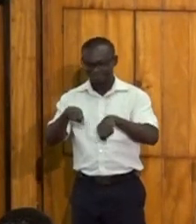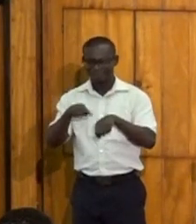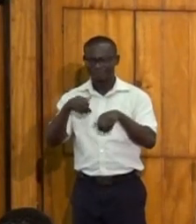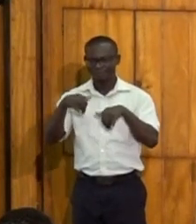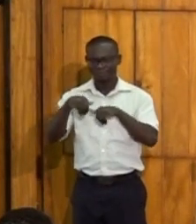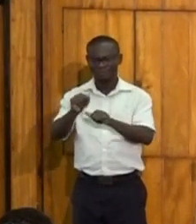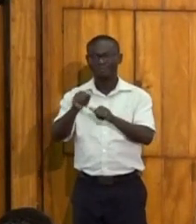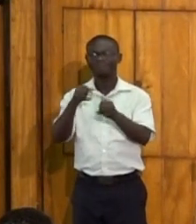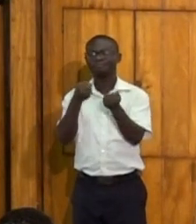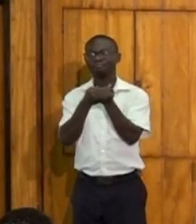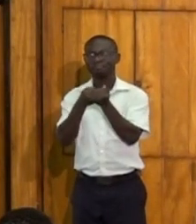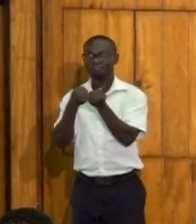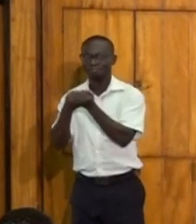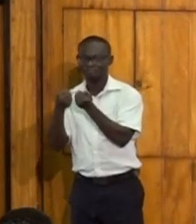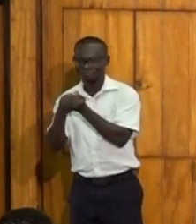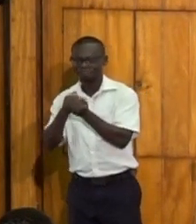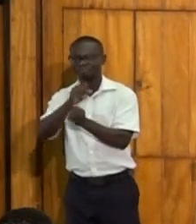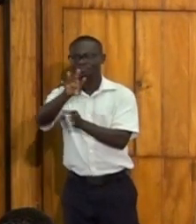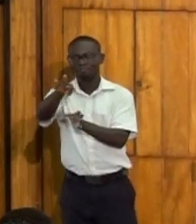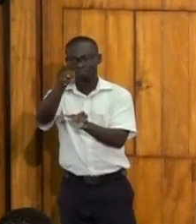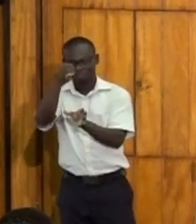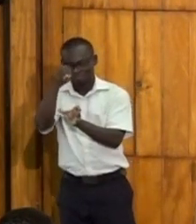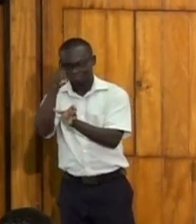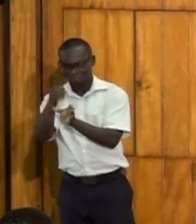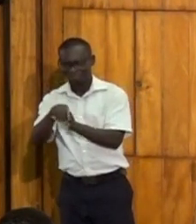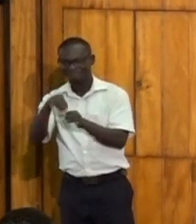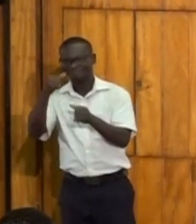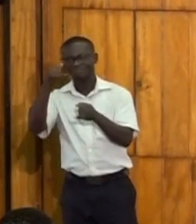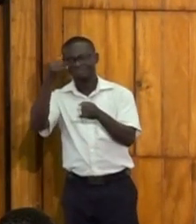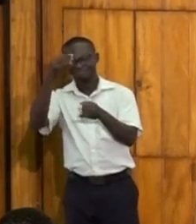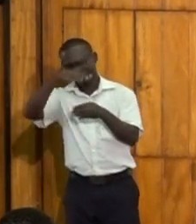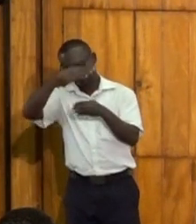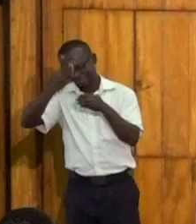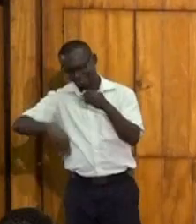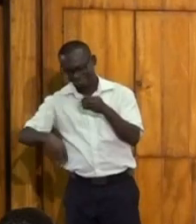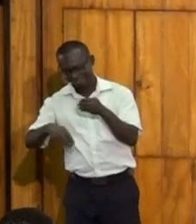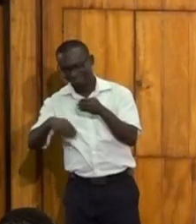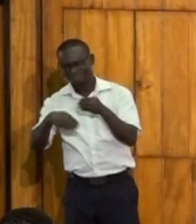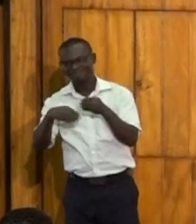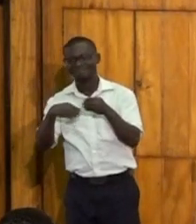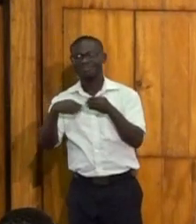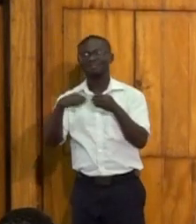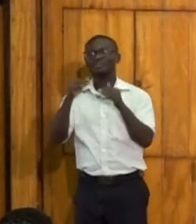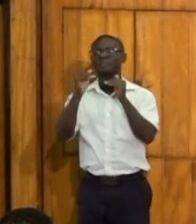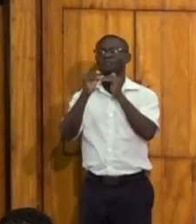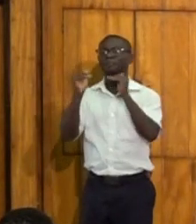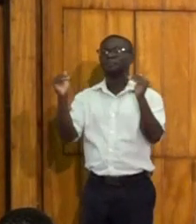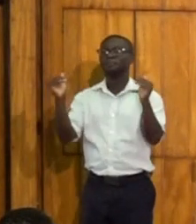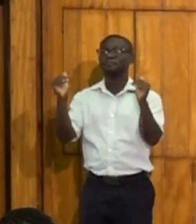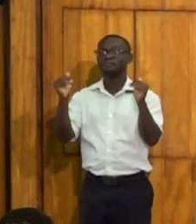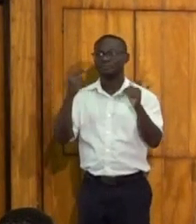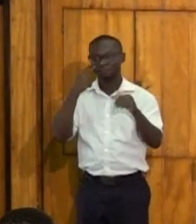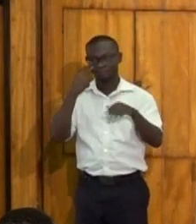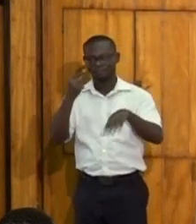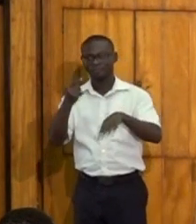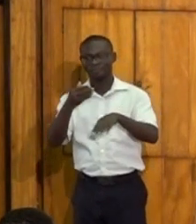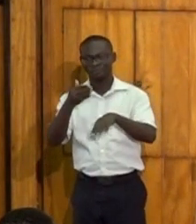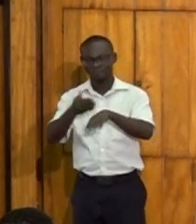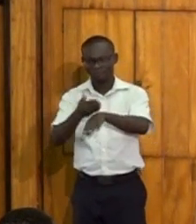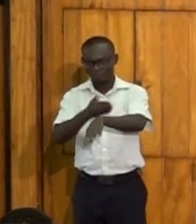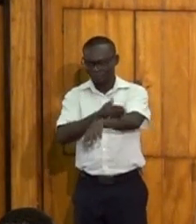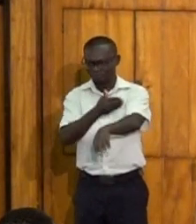and support before it falls into the end stage, which is the AIDS stage. So see advanced HIV disease as